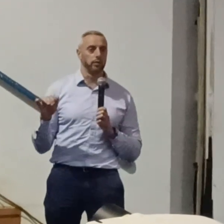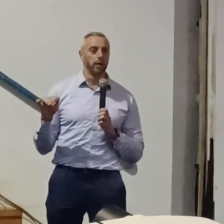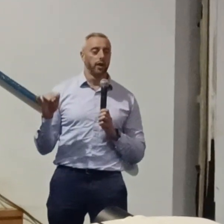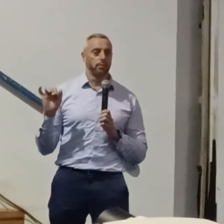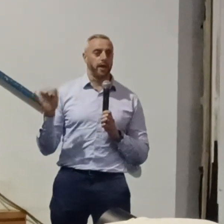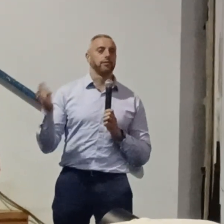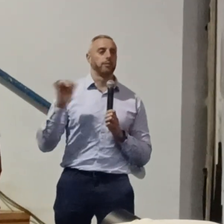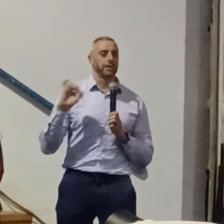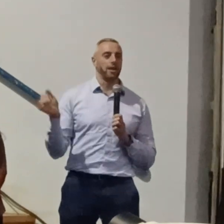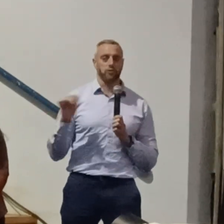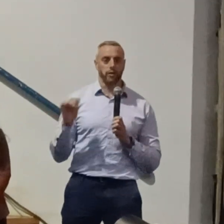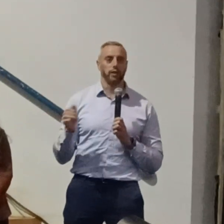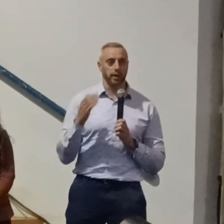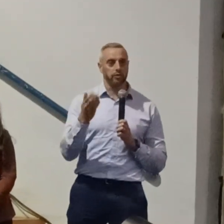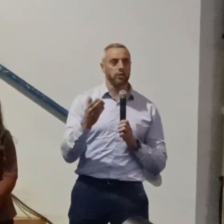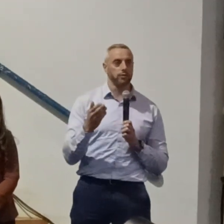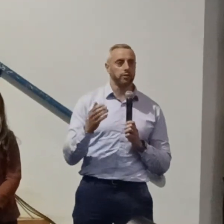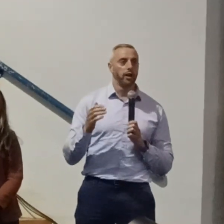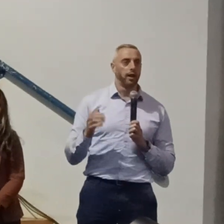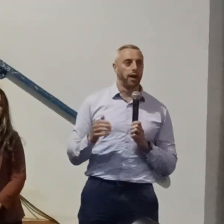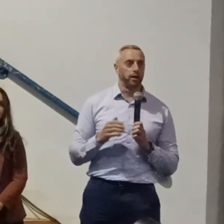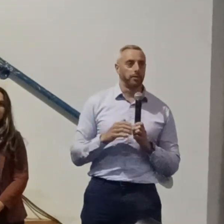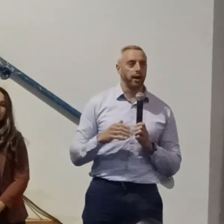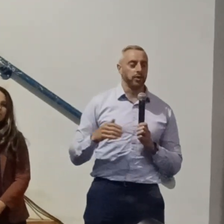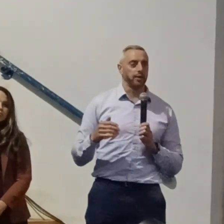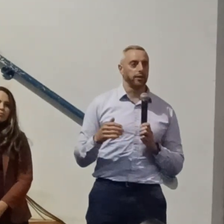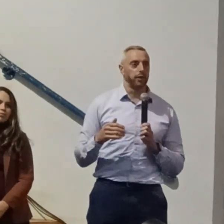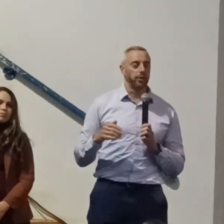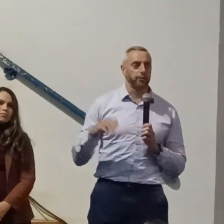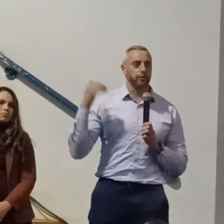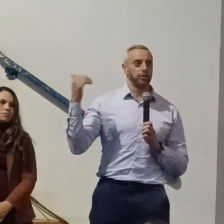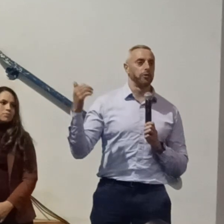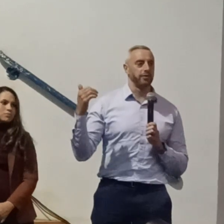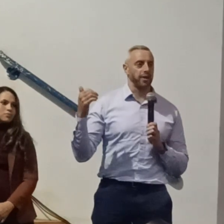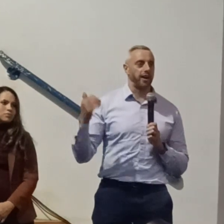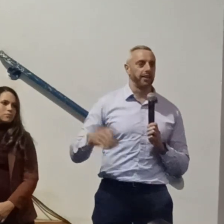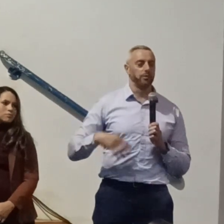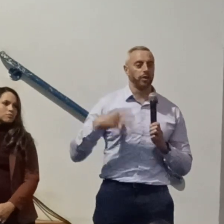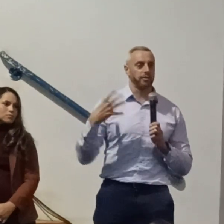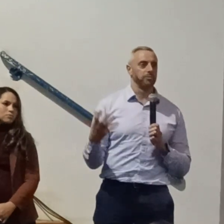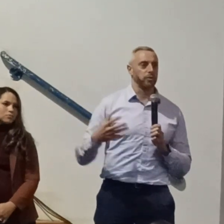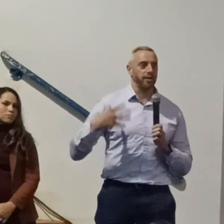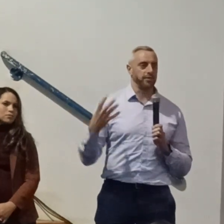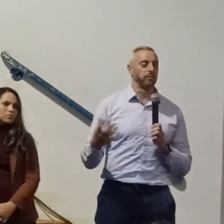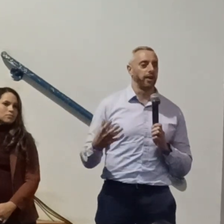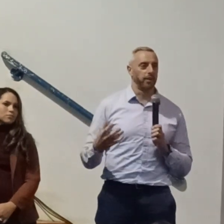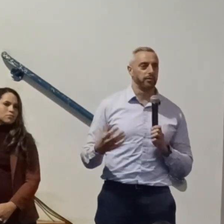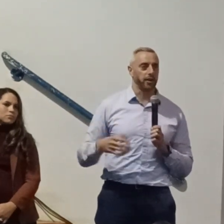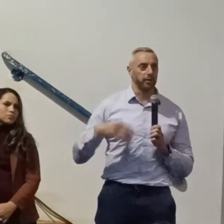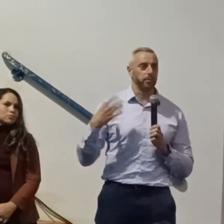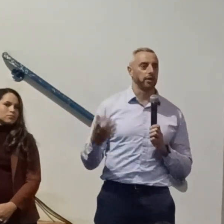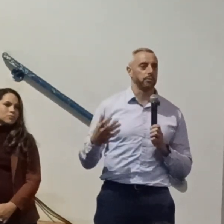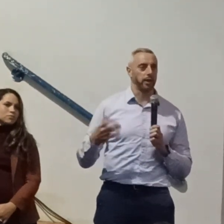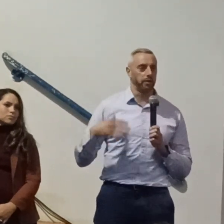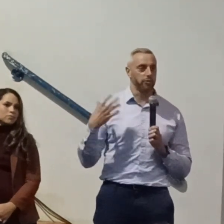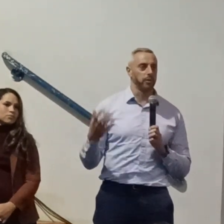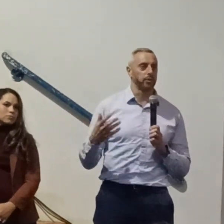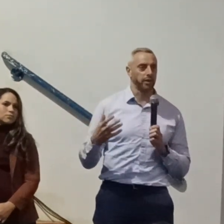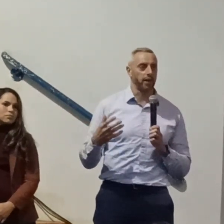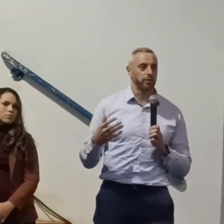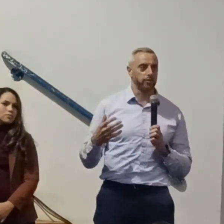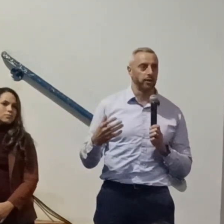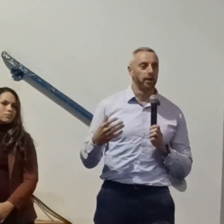to make some intentional linkages. I think this is a new design. It wasn't present when the Franklin Park plan